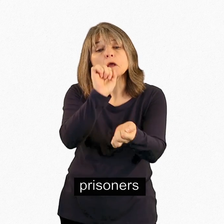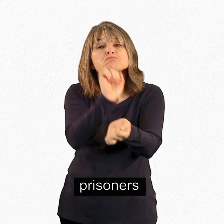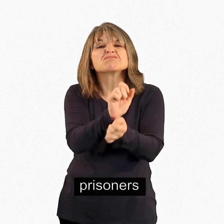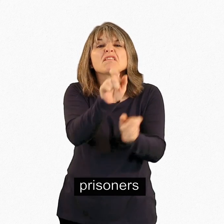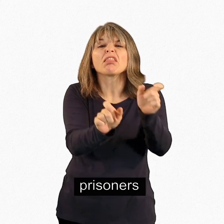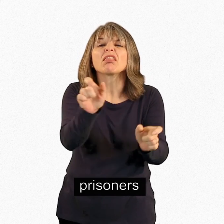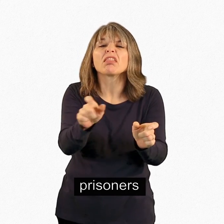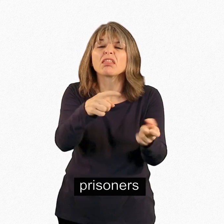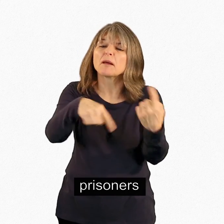Prisoners